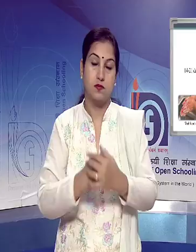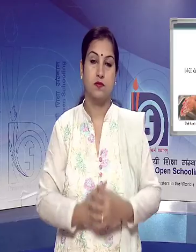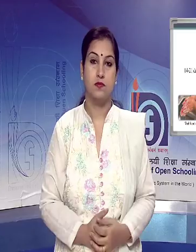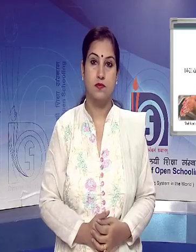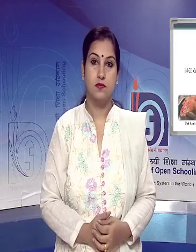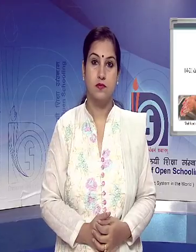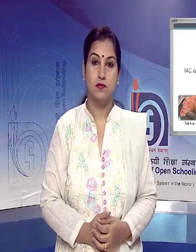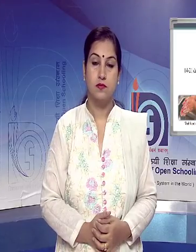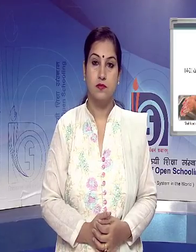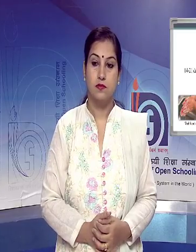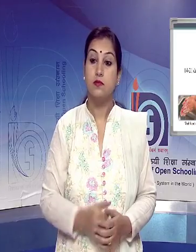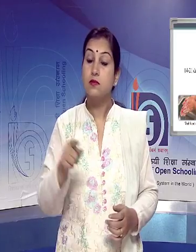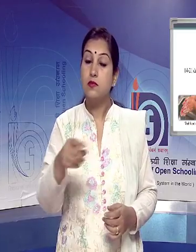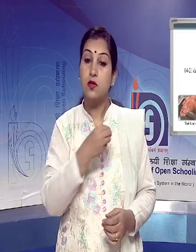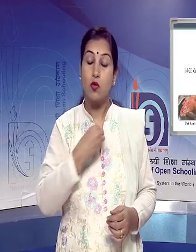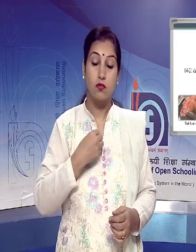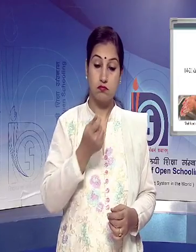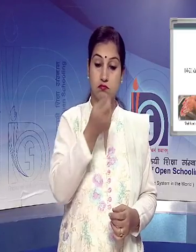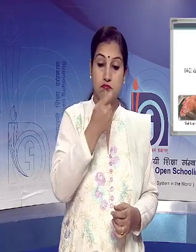Give the prescribed medication to the patient.